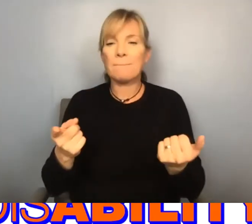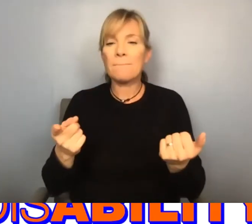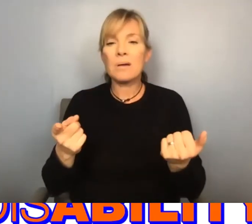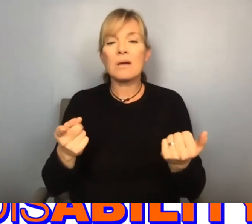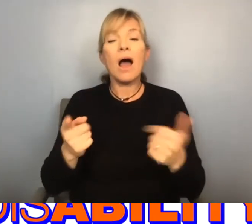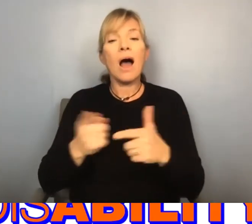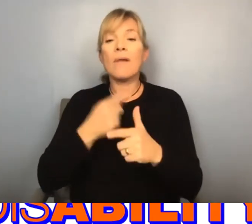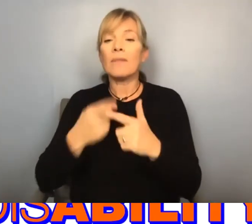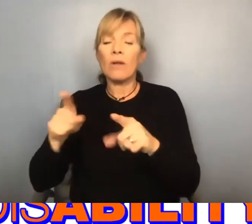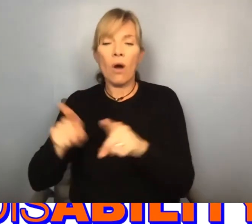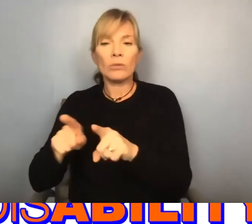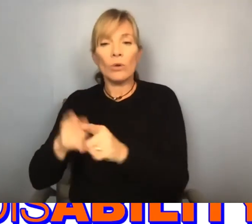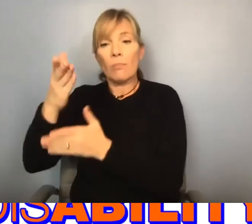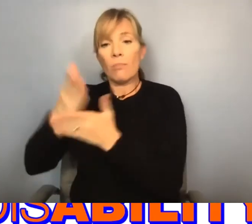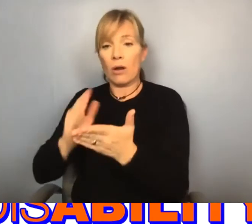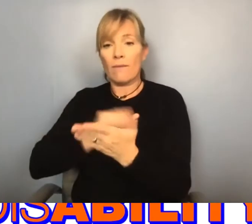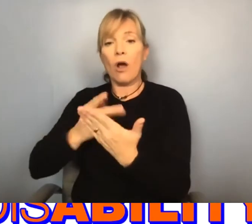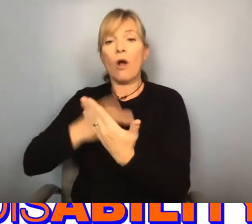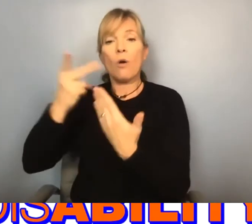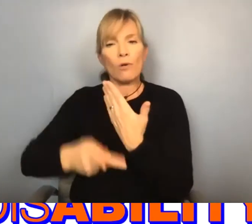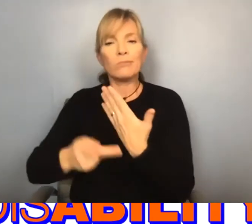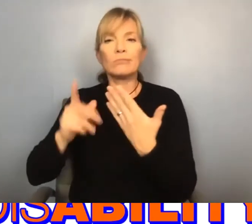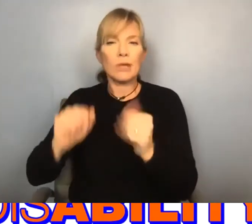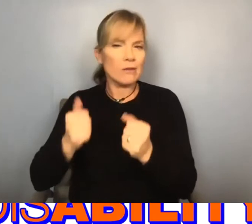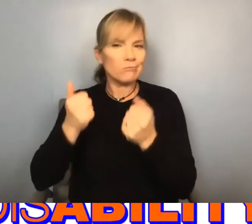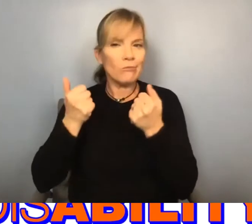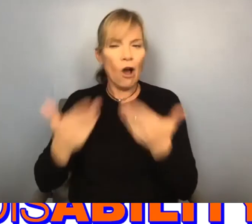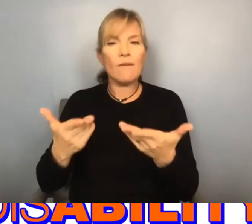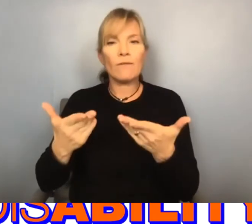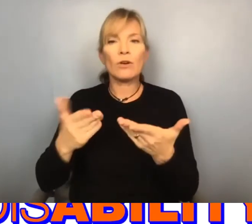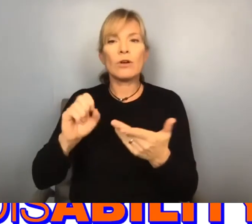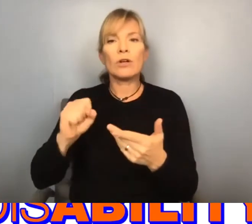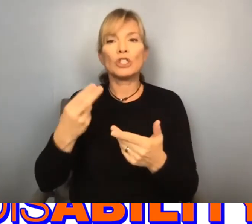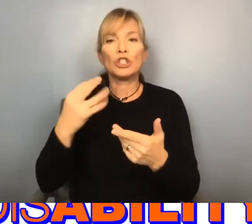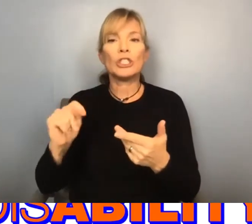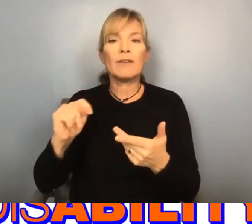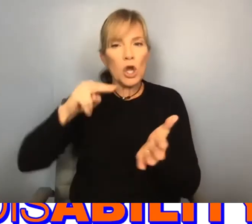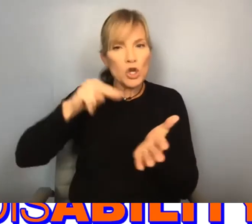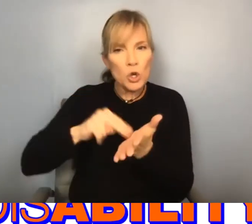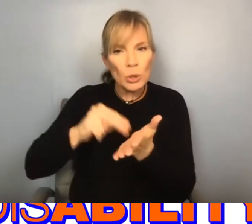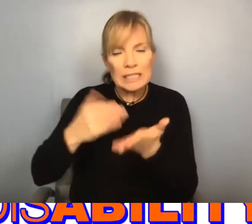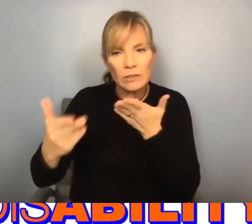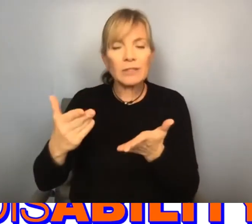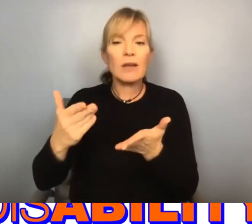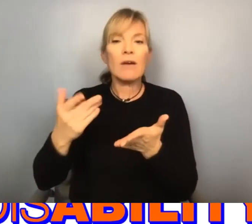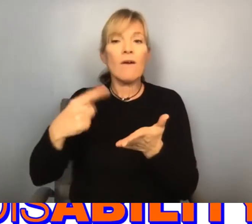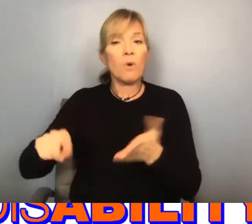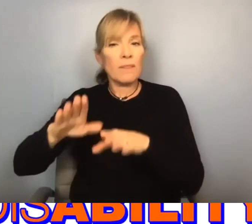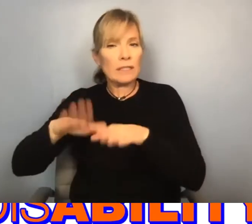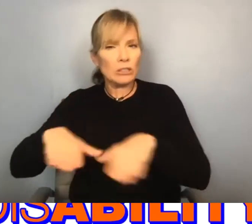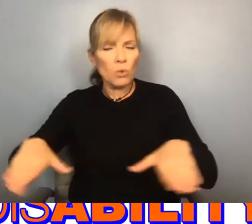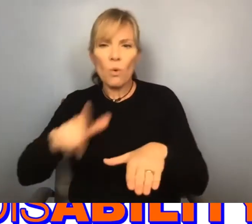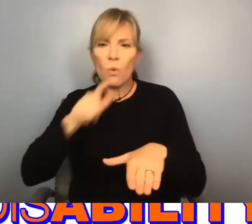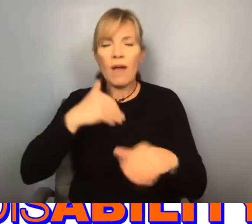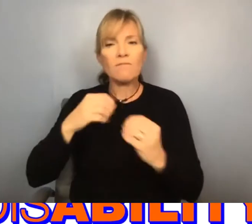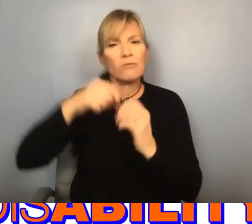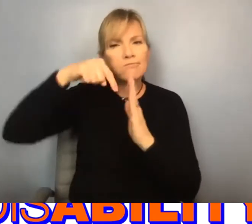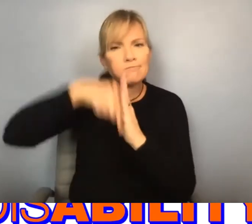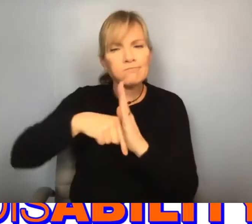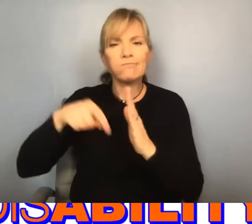And then there's also a part of our program as well that can offer some shift nursing services for those children that have more extensive